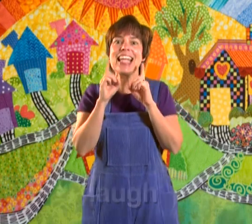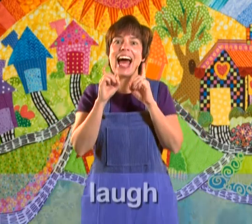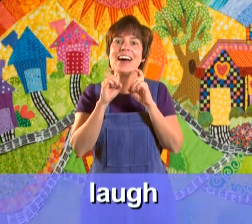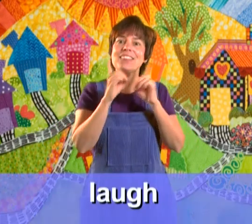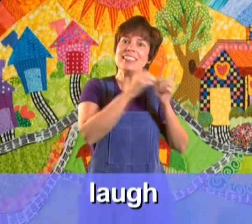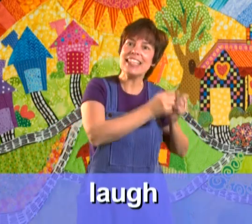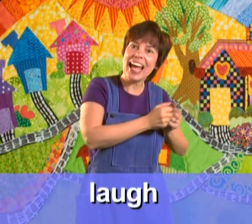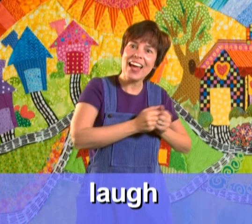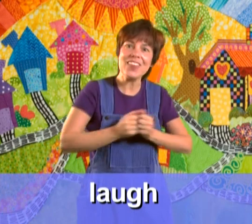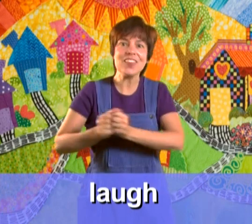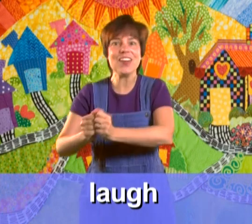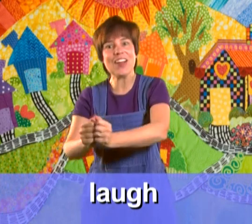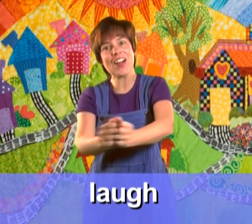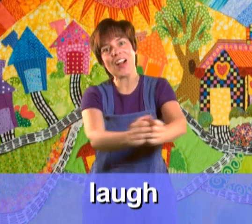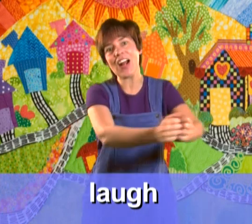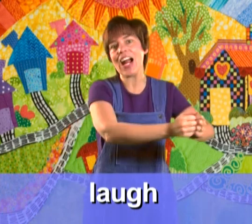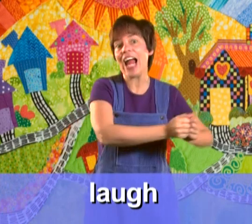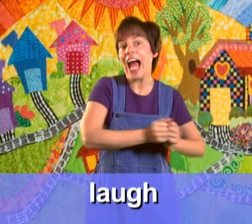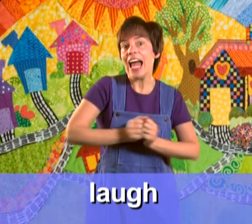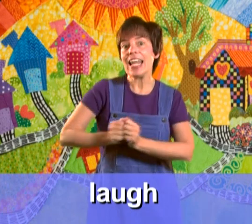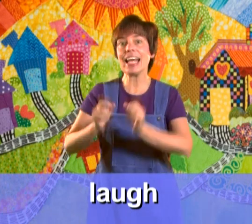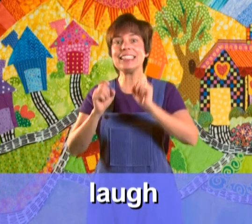Let's laugh together.